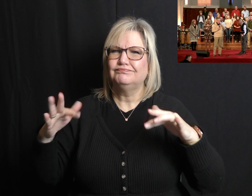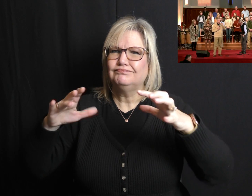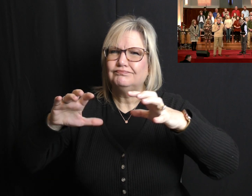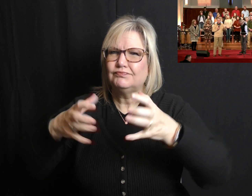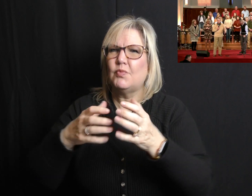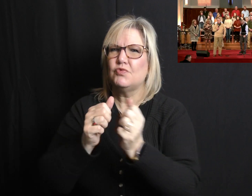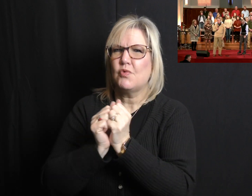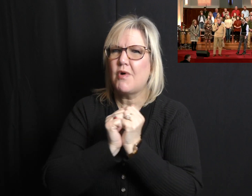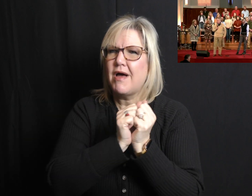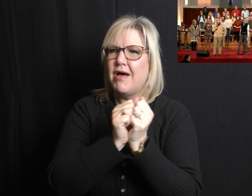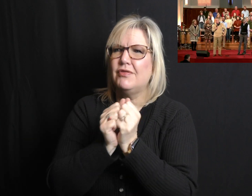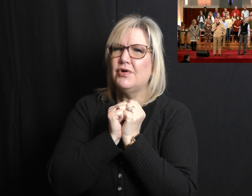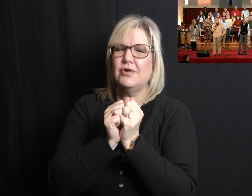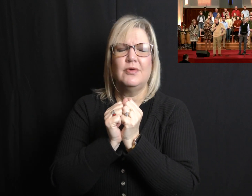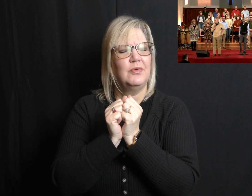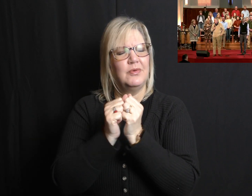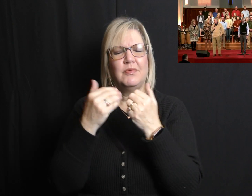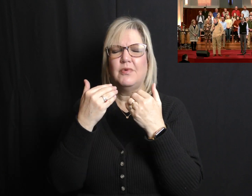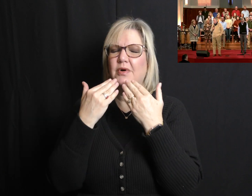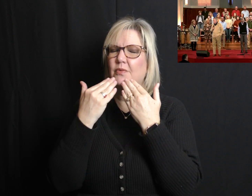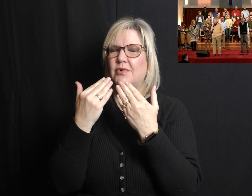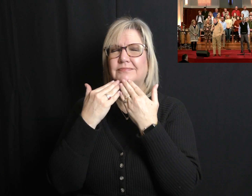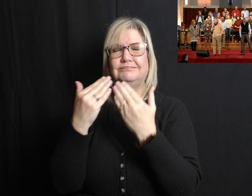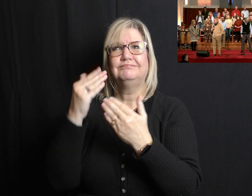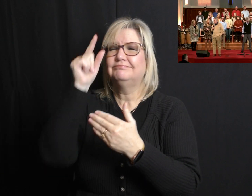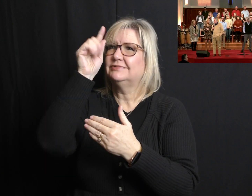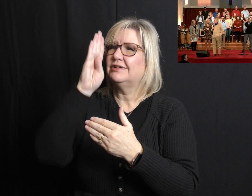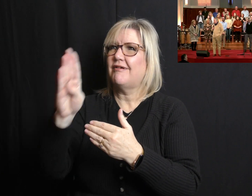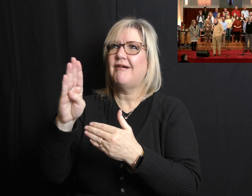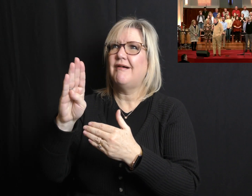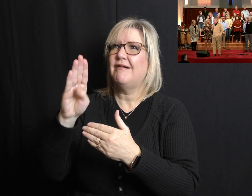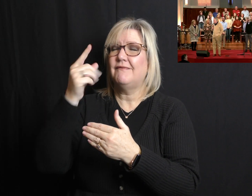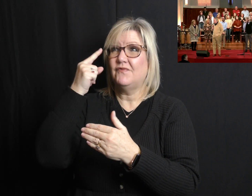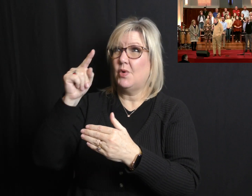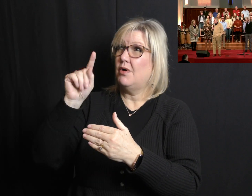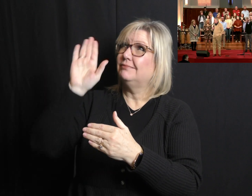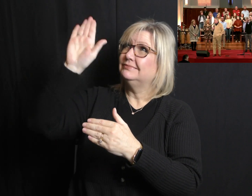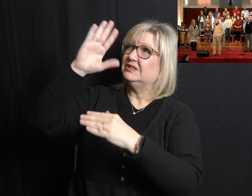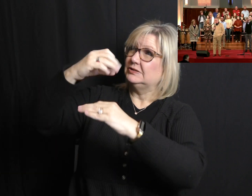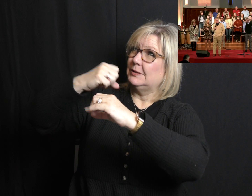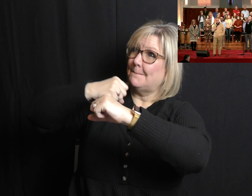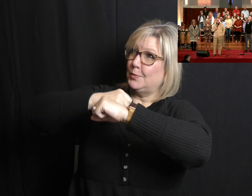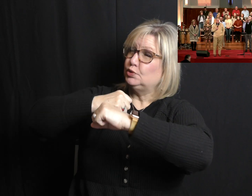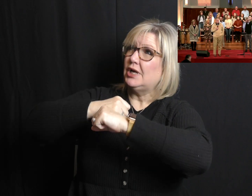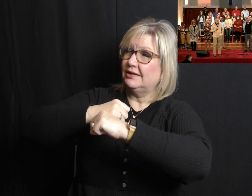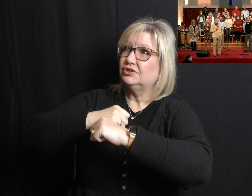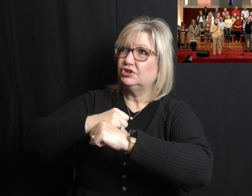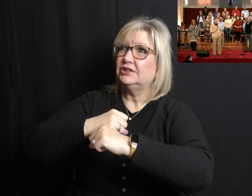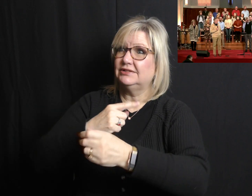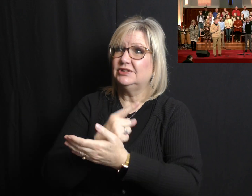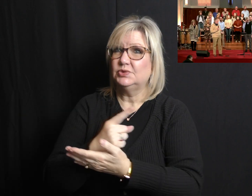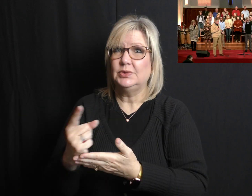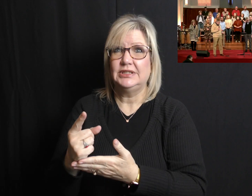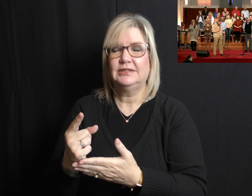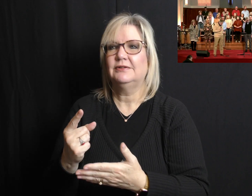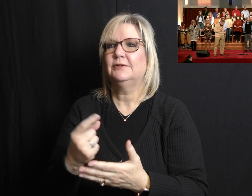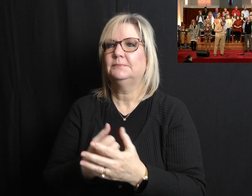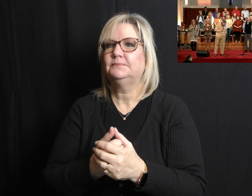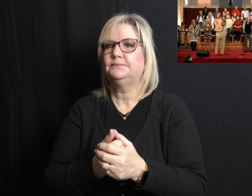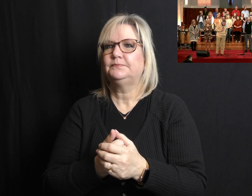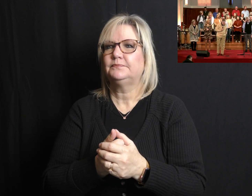for us, his protection this week, his watch care over us. Folks, I'm even thankful that we just had a good old-fashioned tick killing this week.